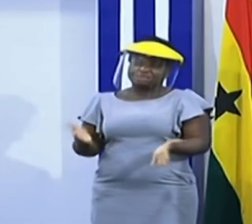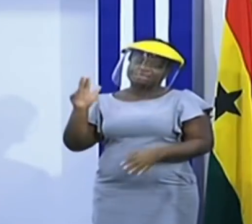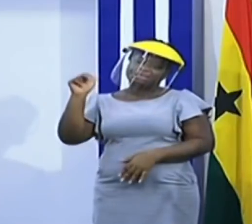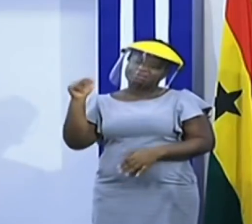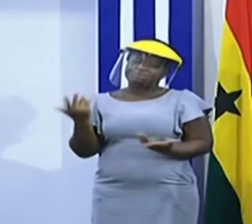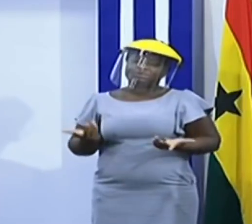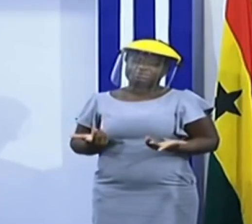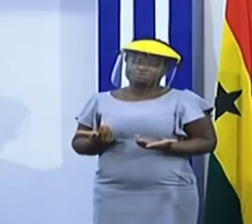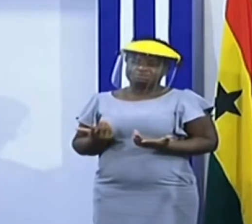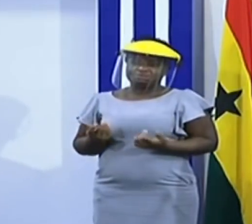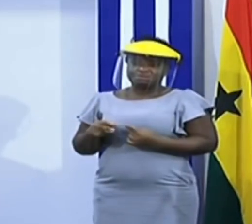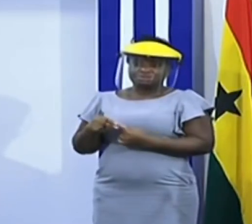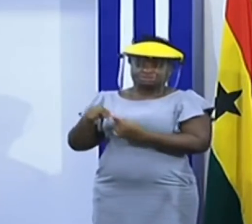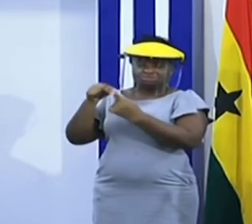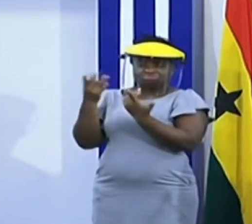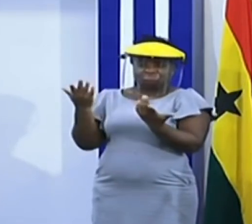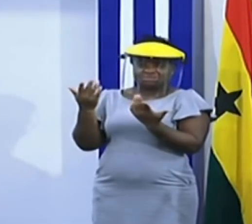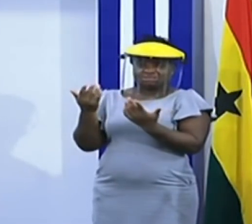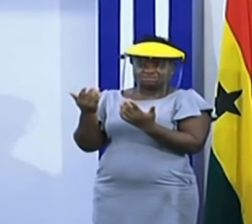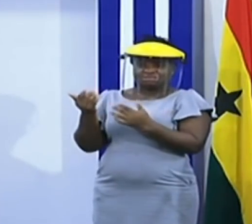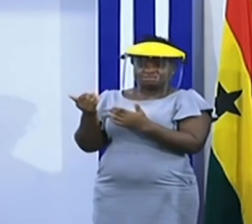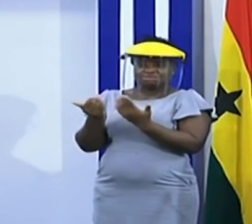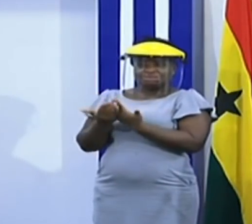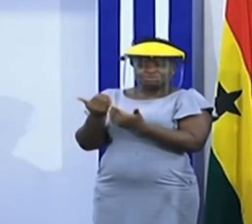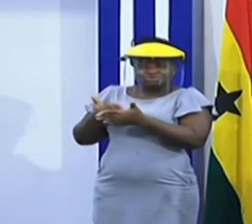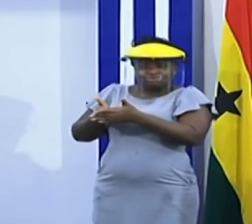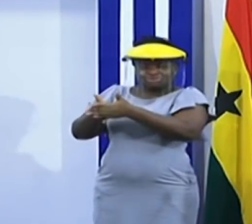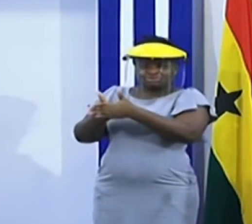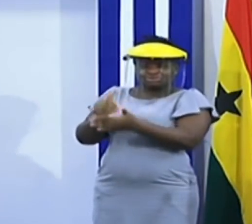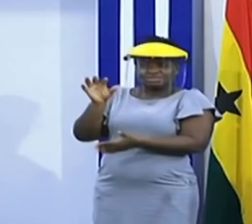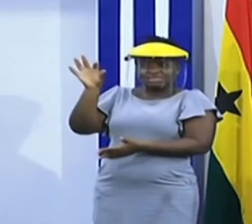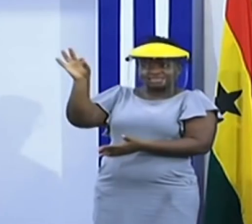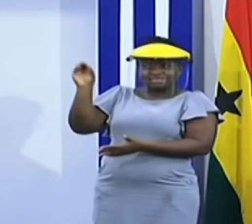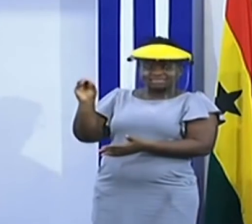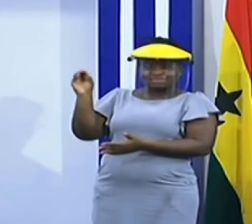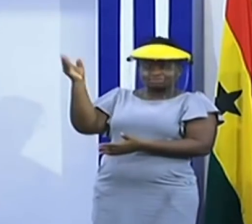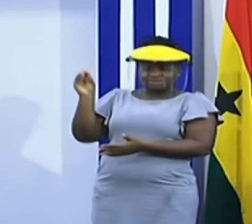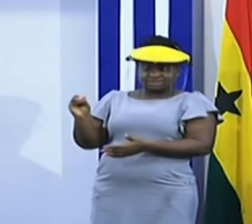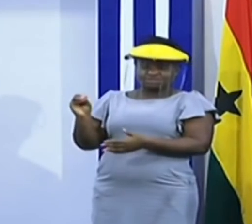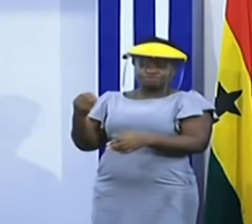Accra, especially when you look at the fact that about 80, close to 90% of our cases are in Greater Accra.